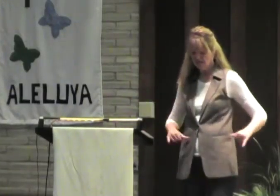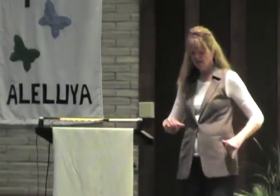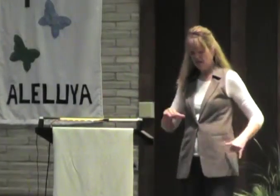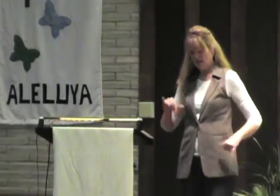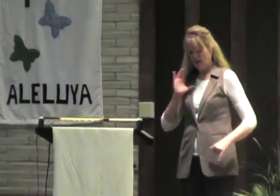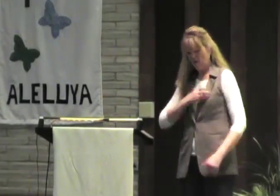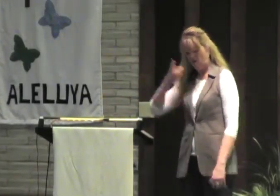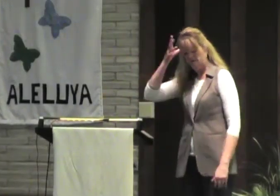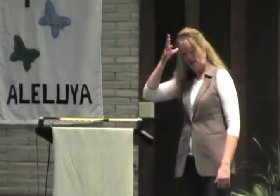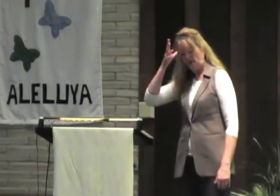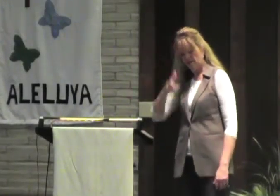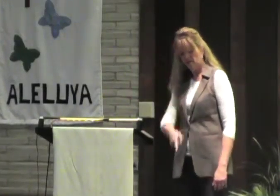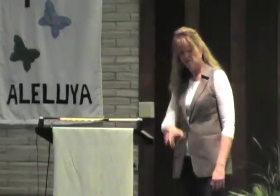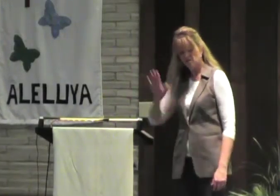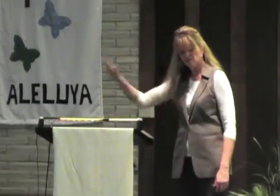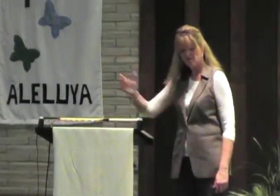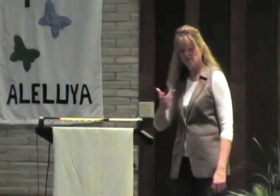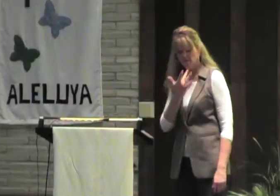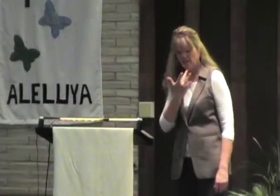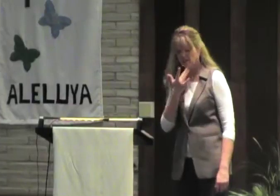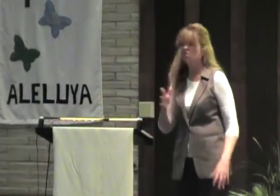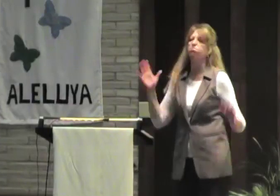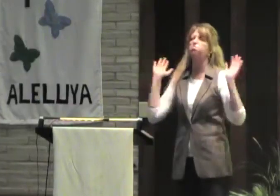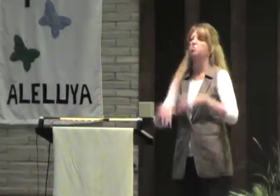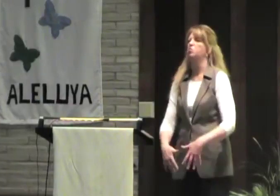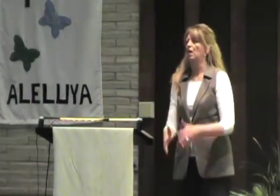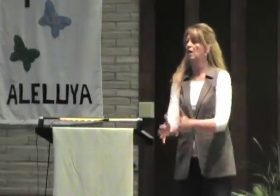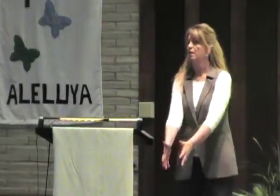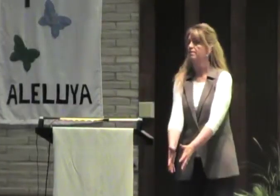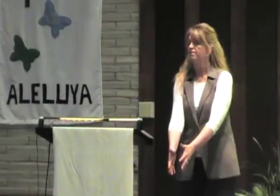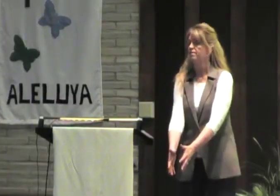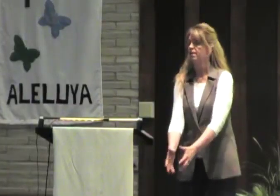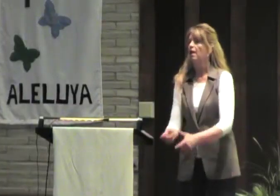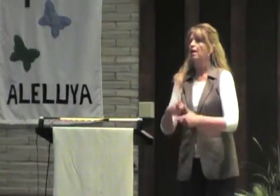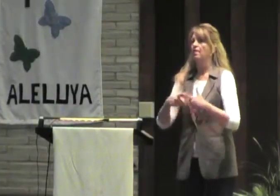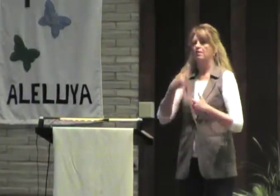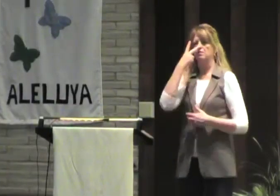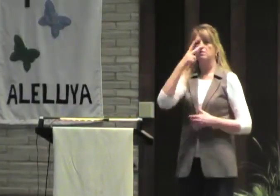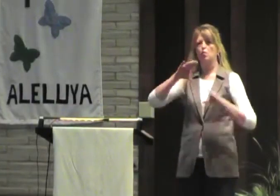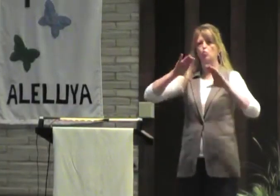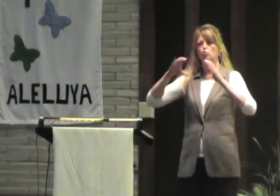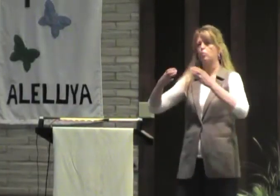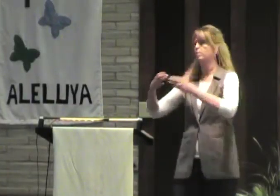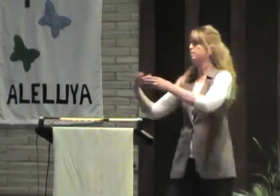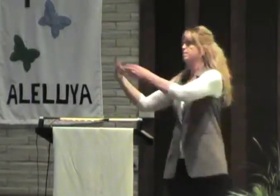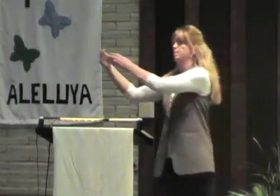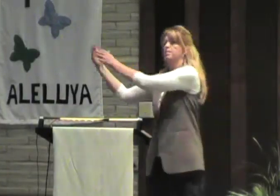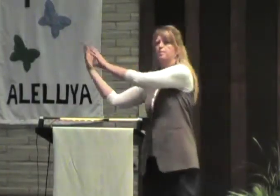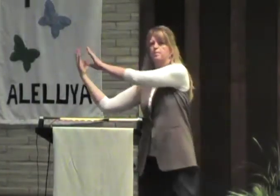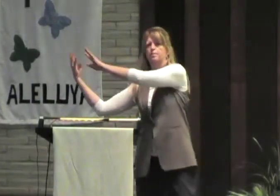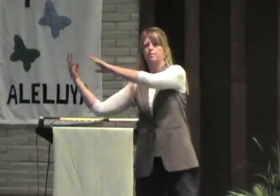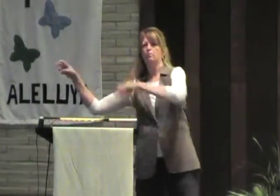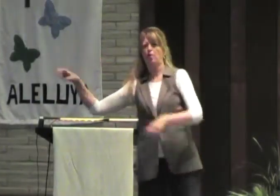there. And they said, see, our father, you're our father's favorite, and they're just going to leave him in there. And they saw a group